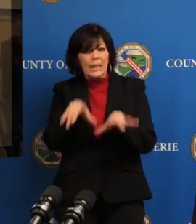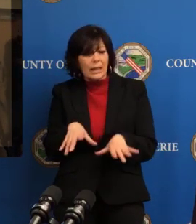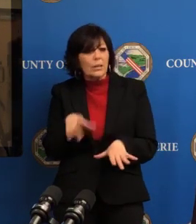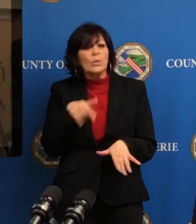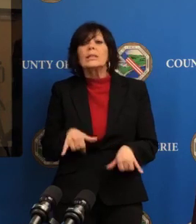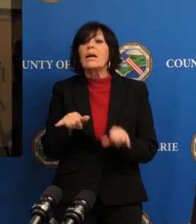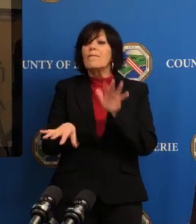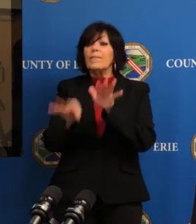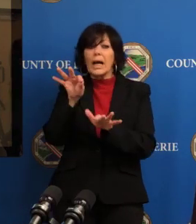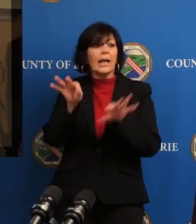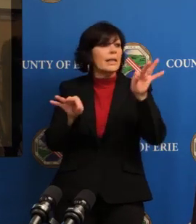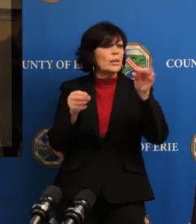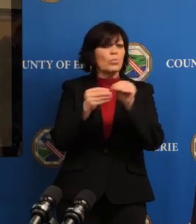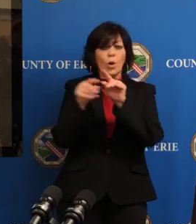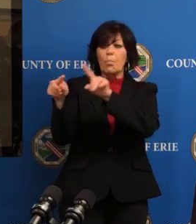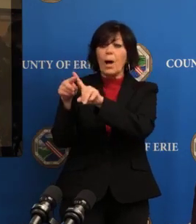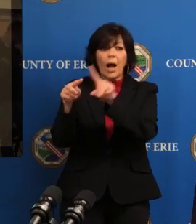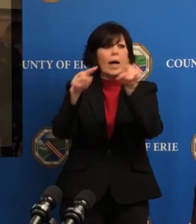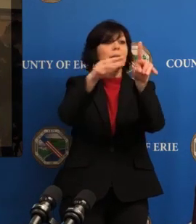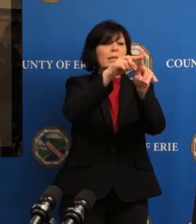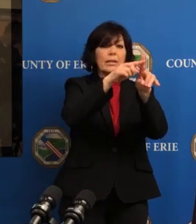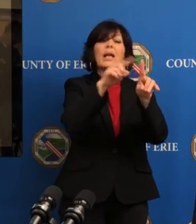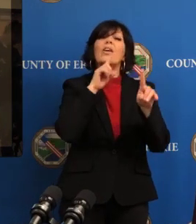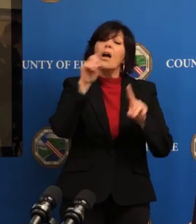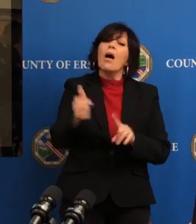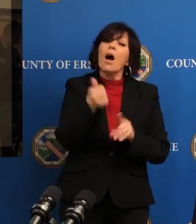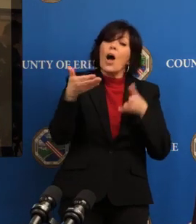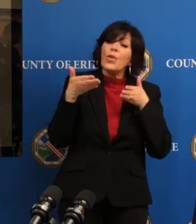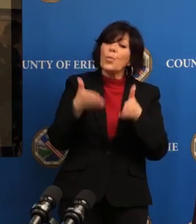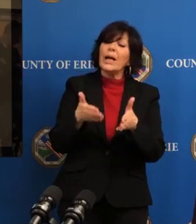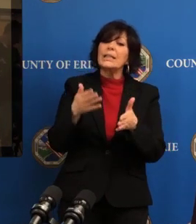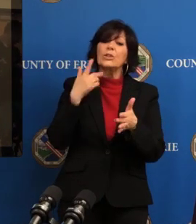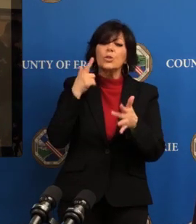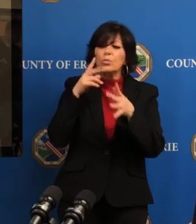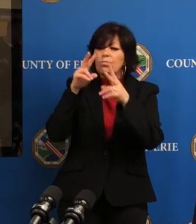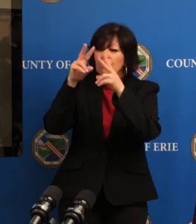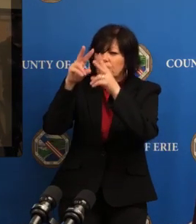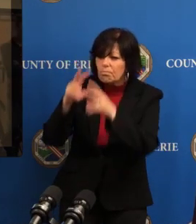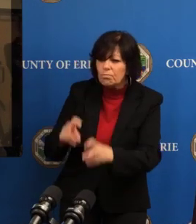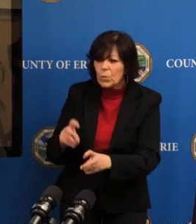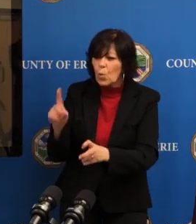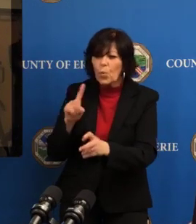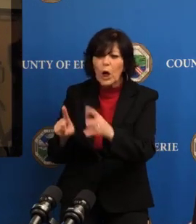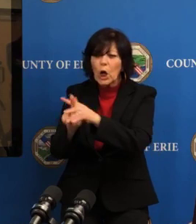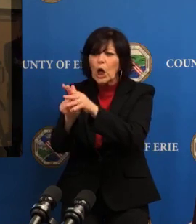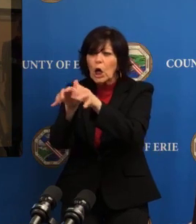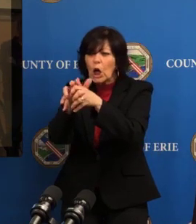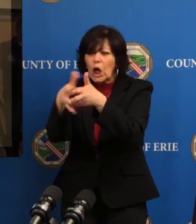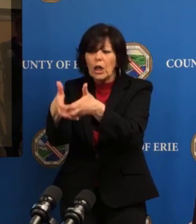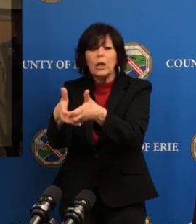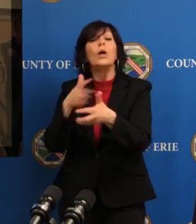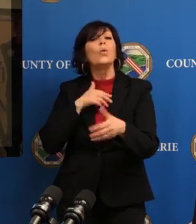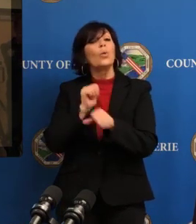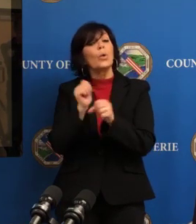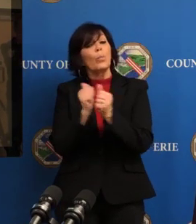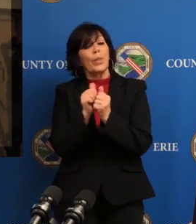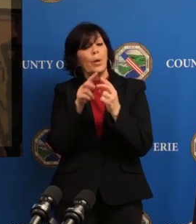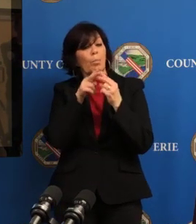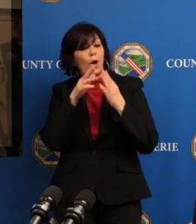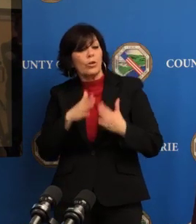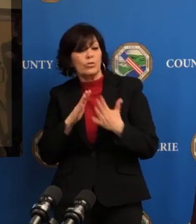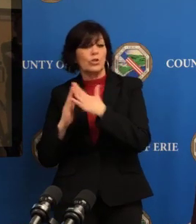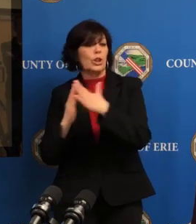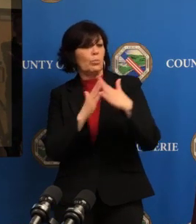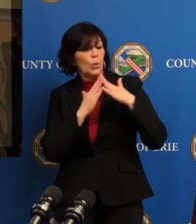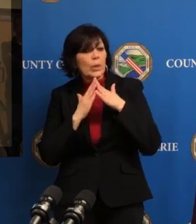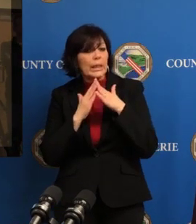that are positive, and there are other ways that we can look at trends. We are going to be working with our partners in the